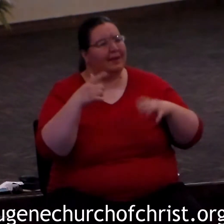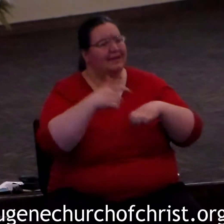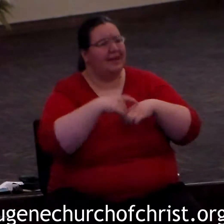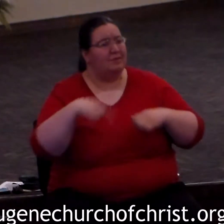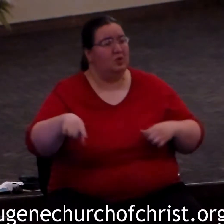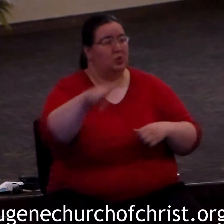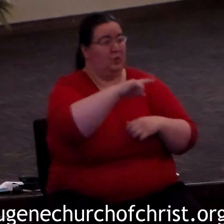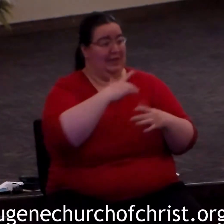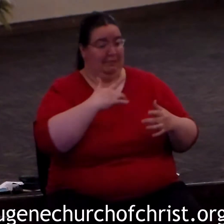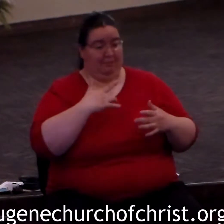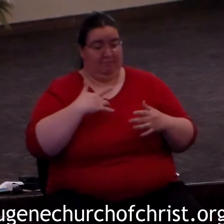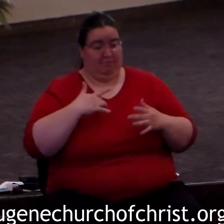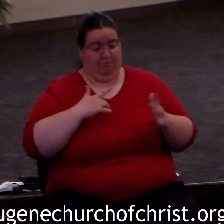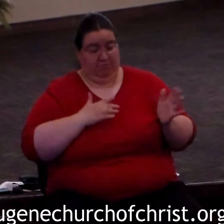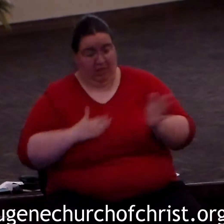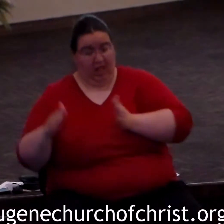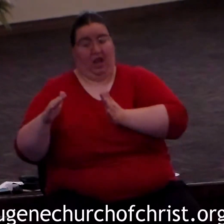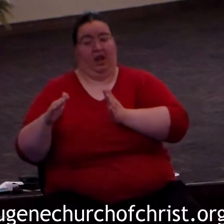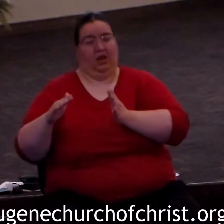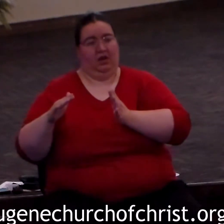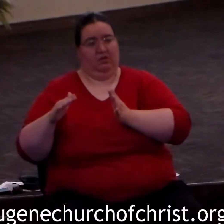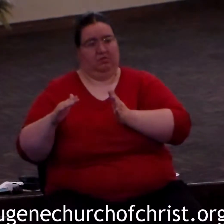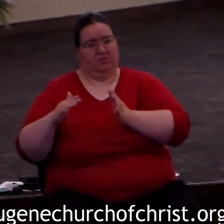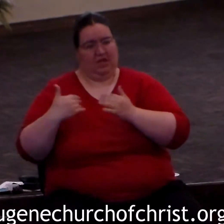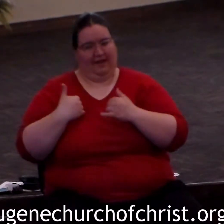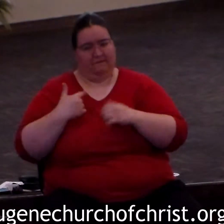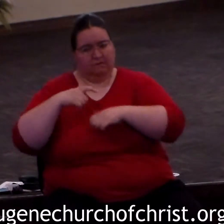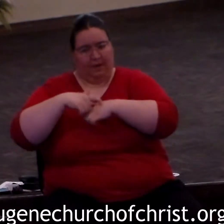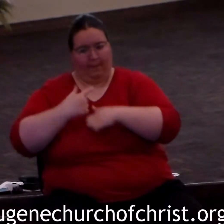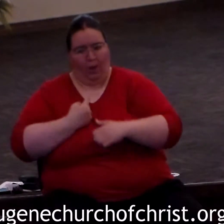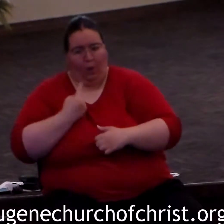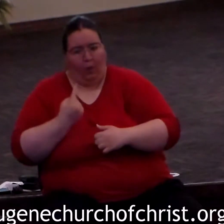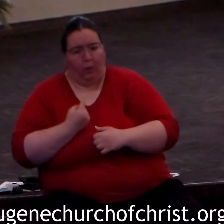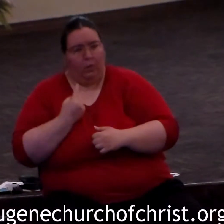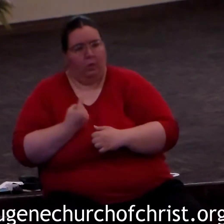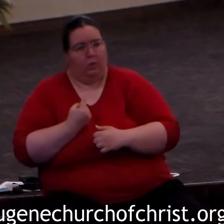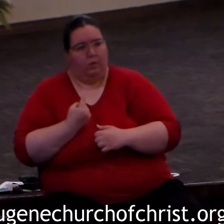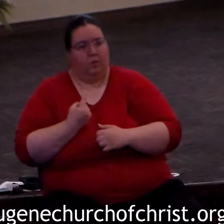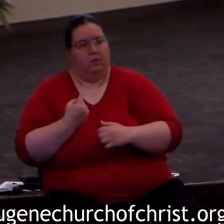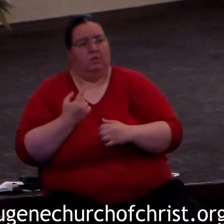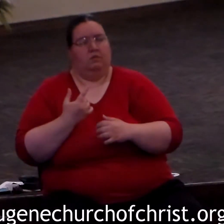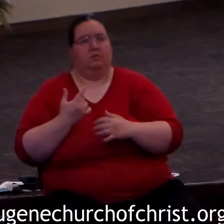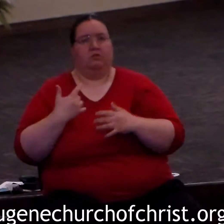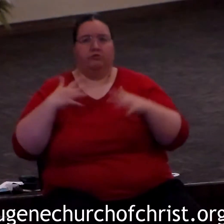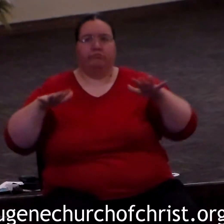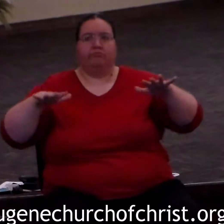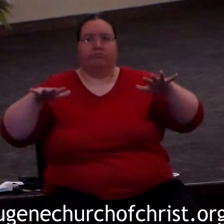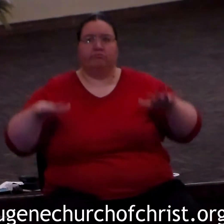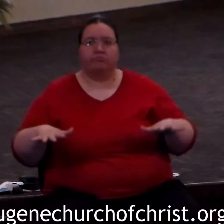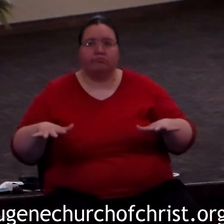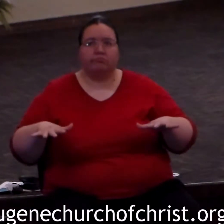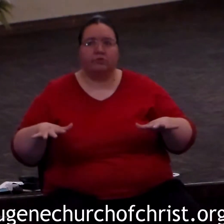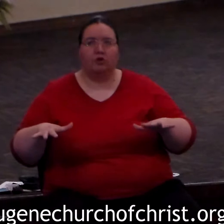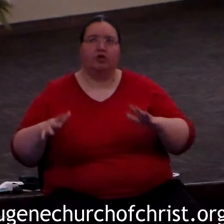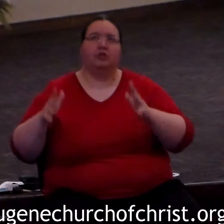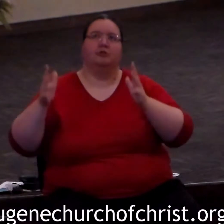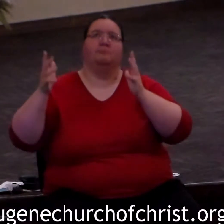place by ourselves and have some time to just be, or have some time to speak with the Father about whatever's going